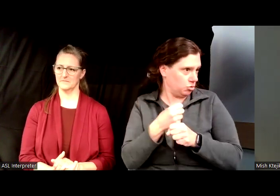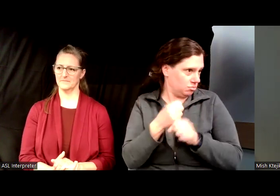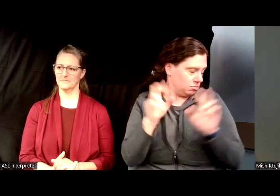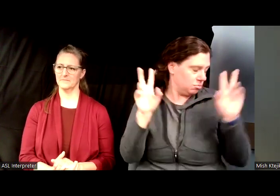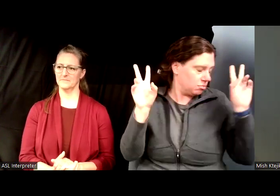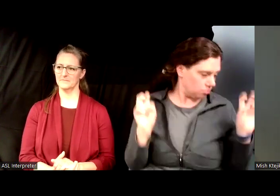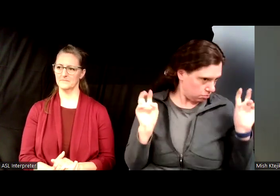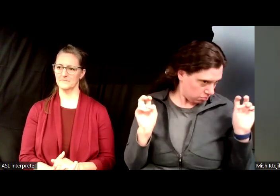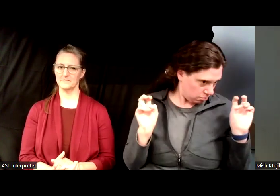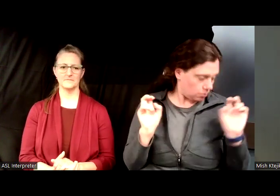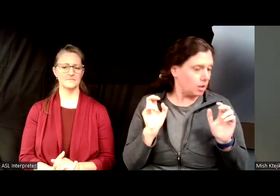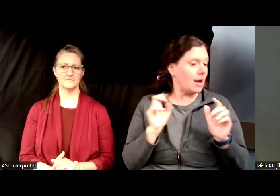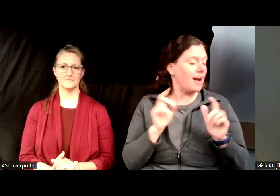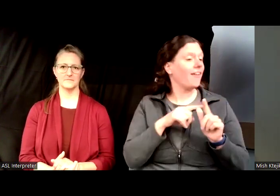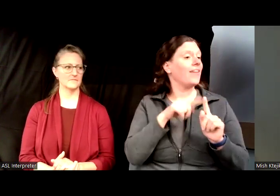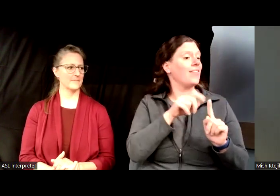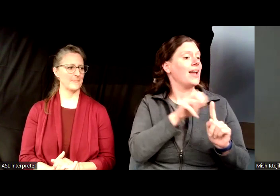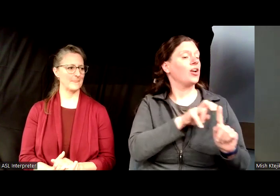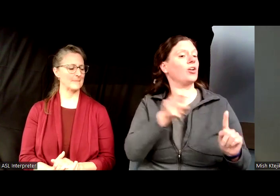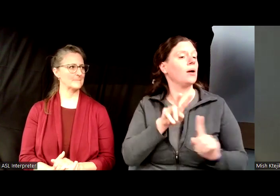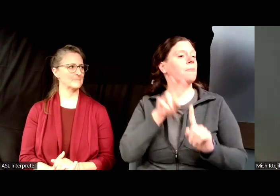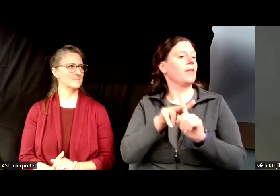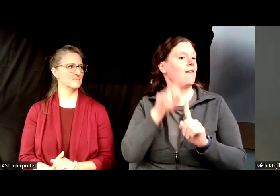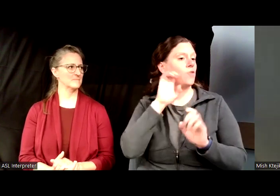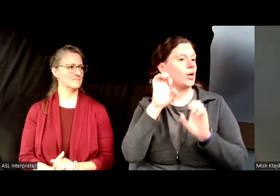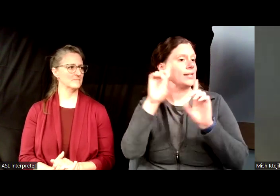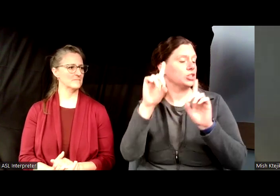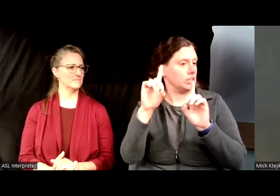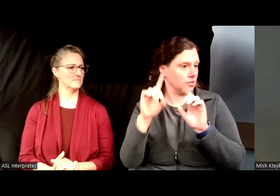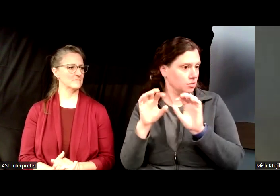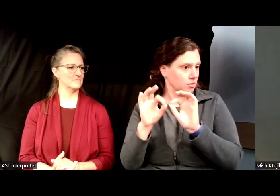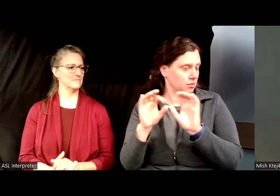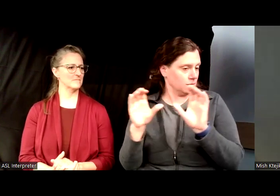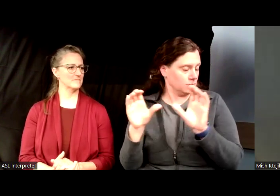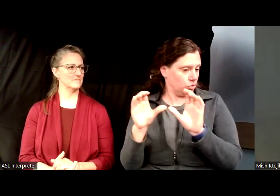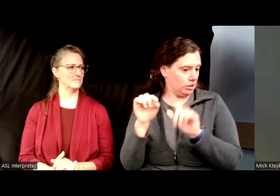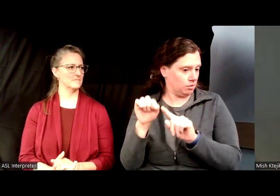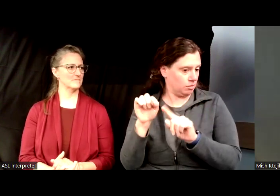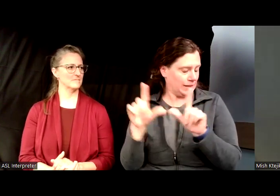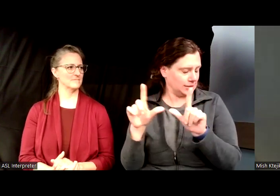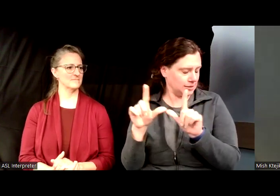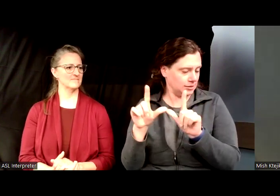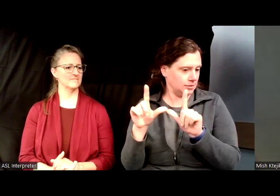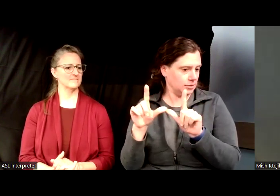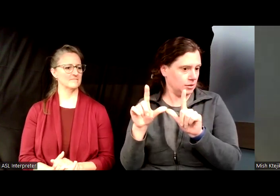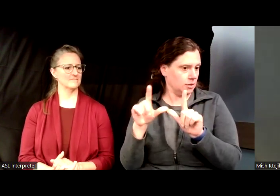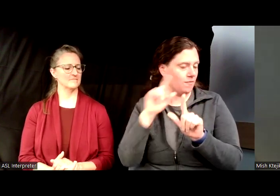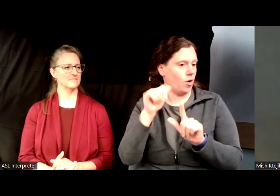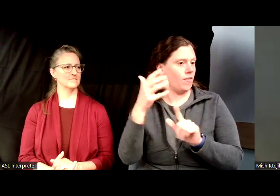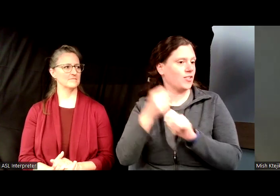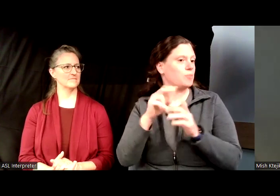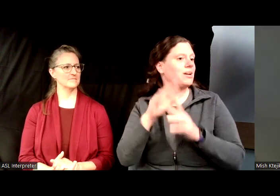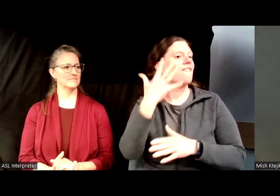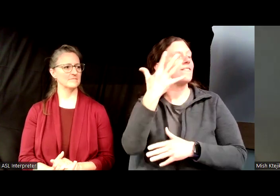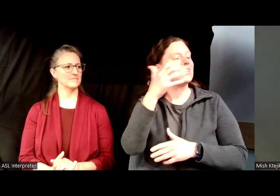and they can have that provisional license renewed up to 5 times. So that gives them about 5 years. Then they, go